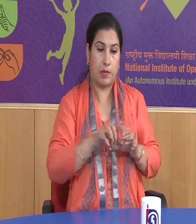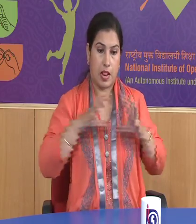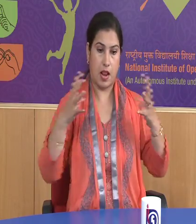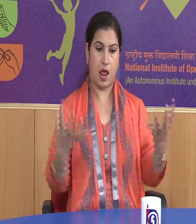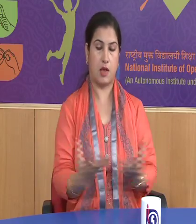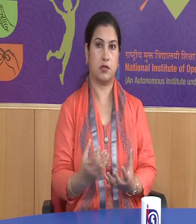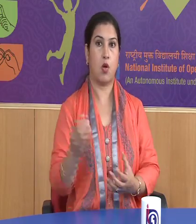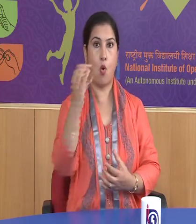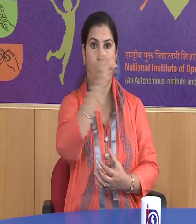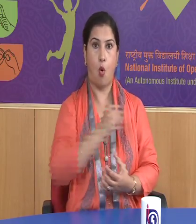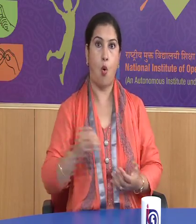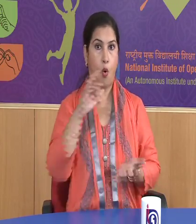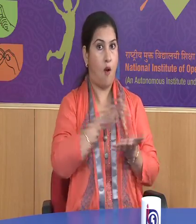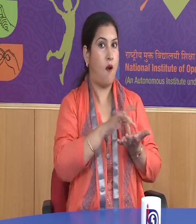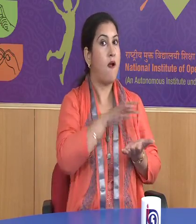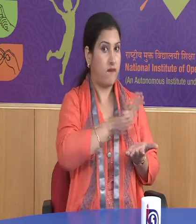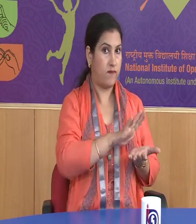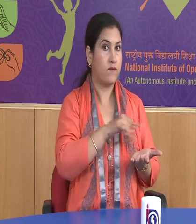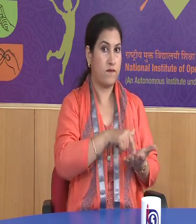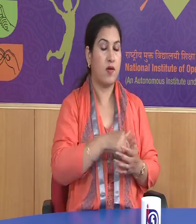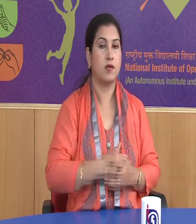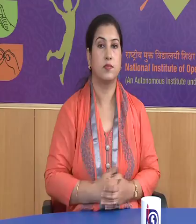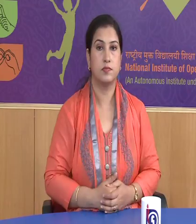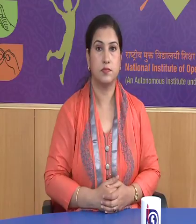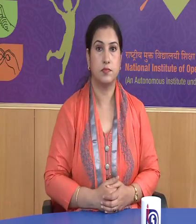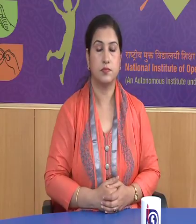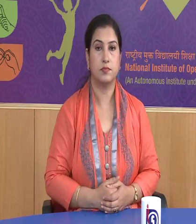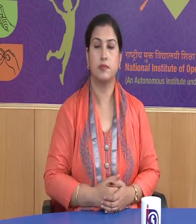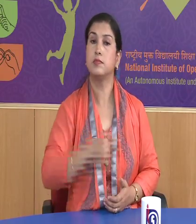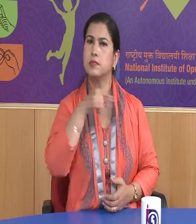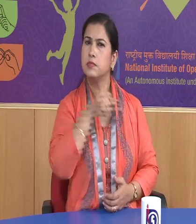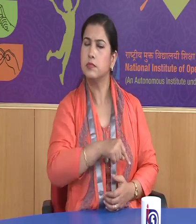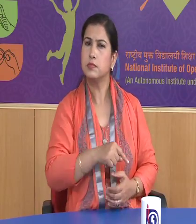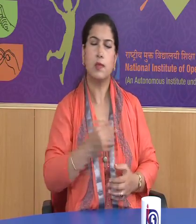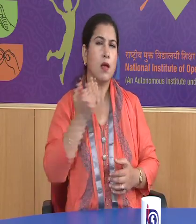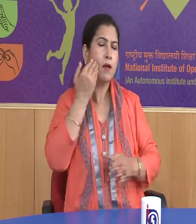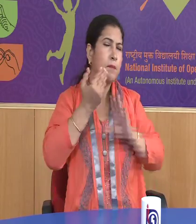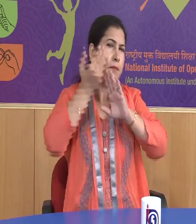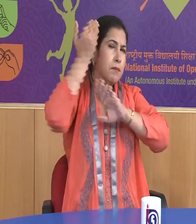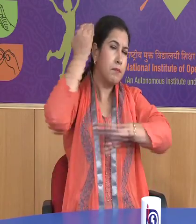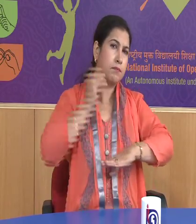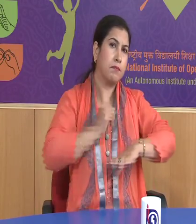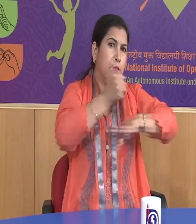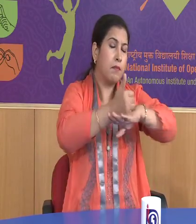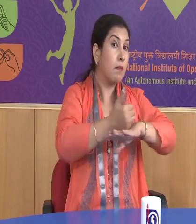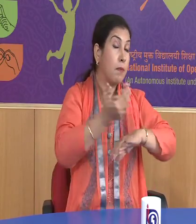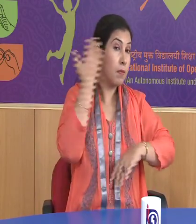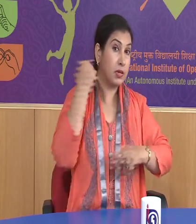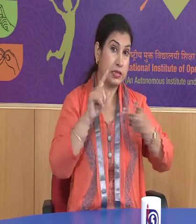It was formed after the end of the Second